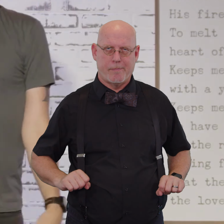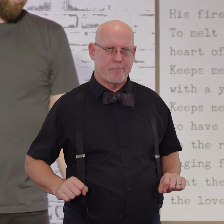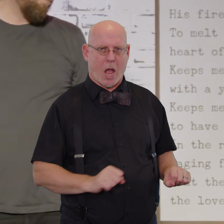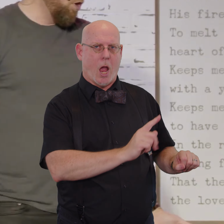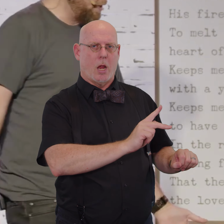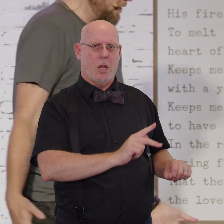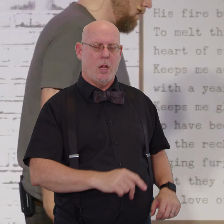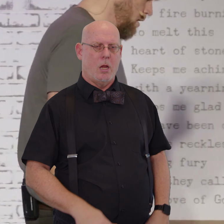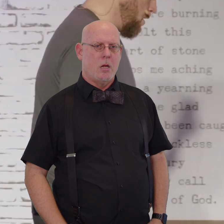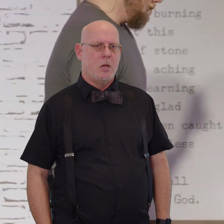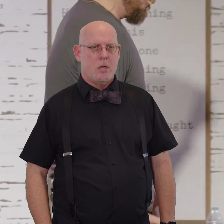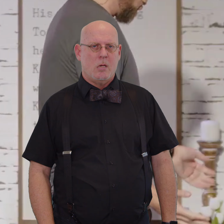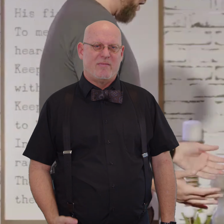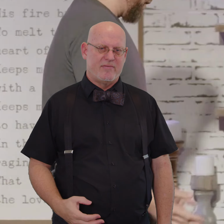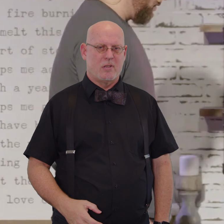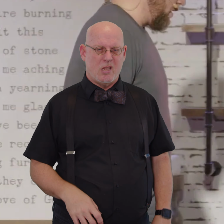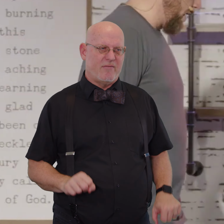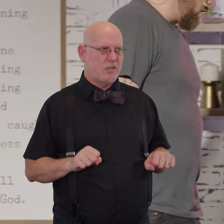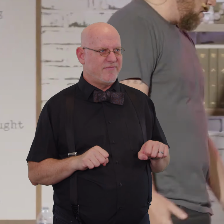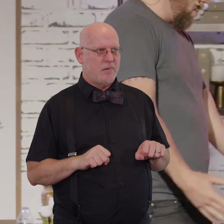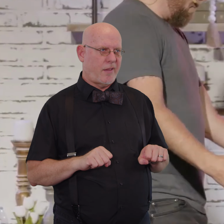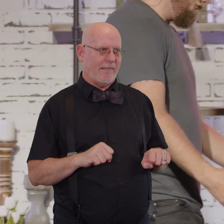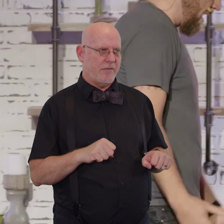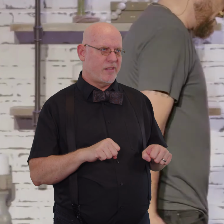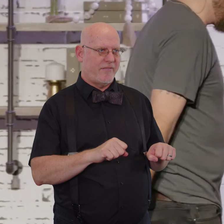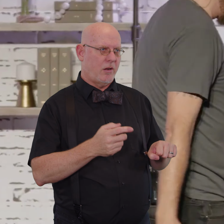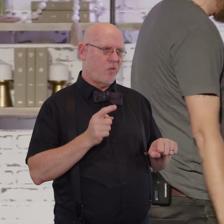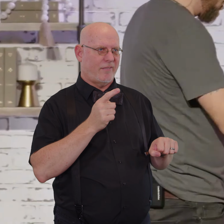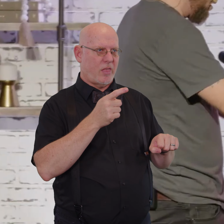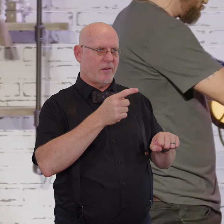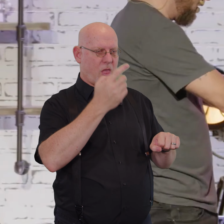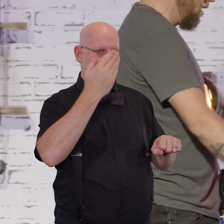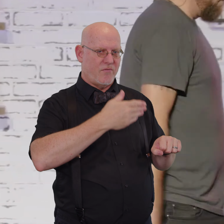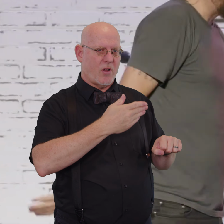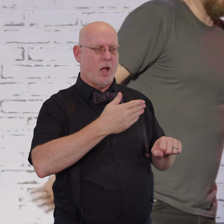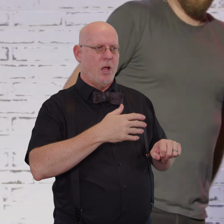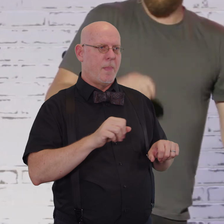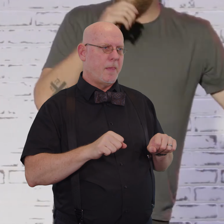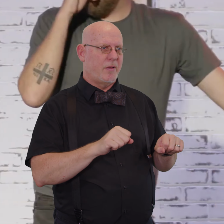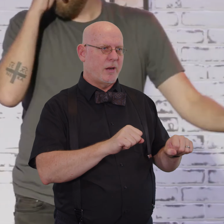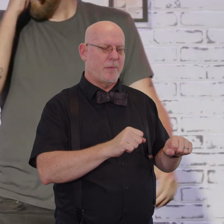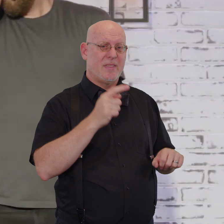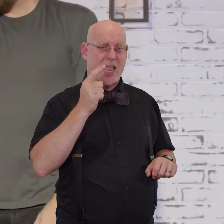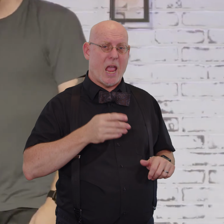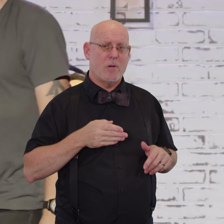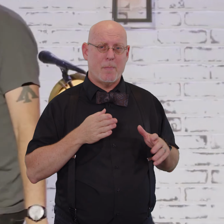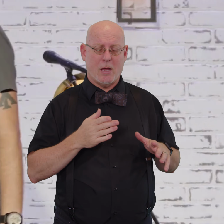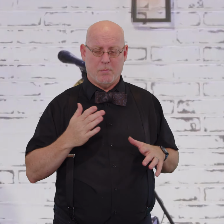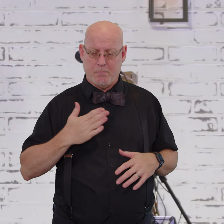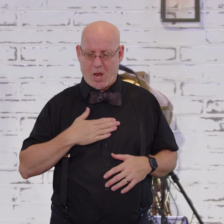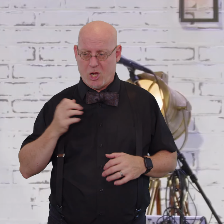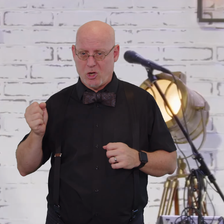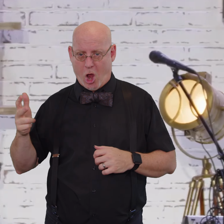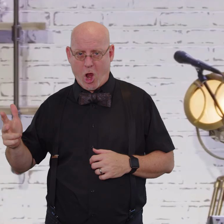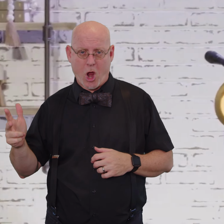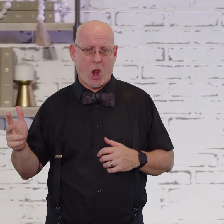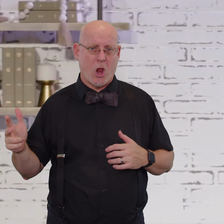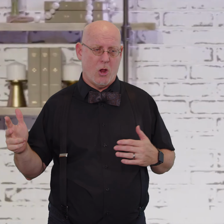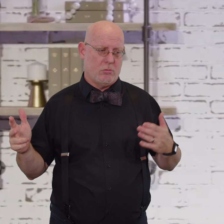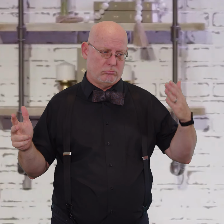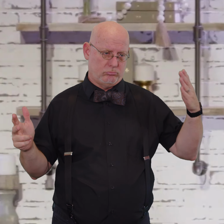it back so I start pushing it begrudgingly back toward the front of the parking lot and about halfway between my